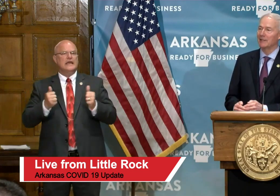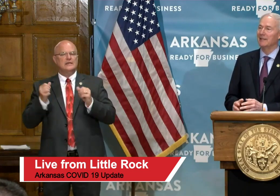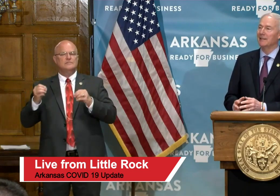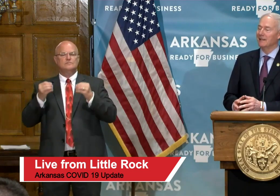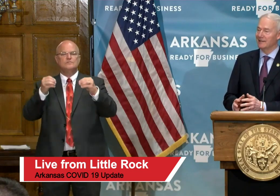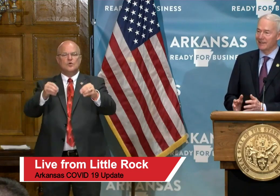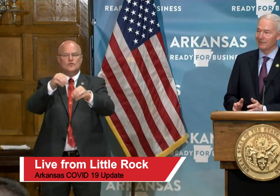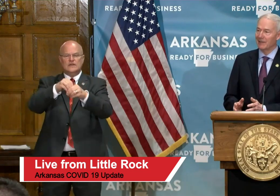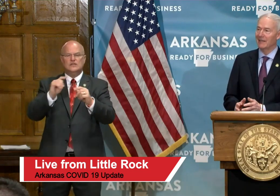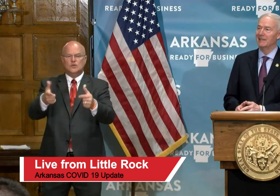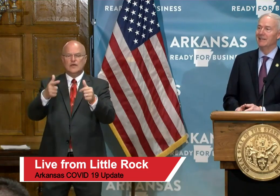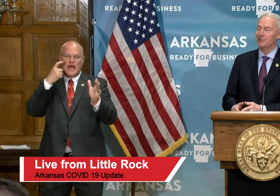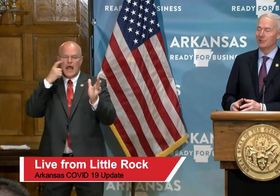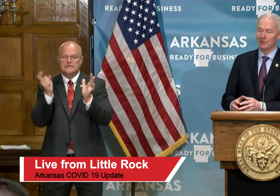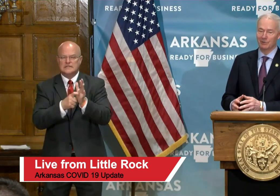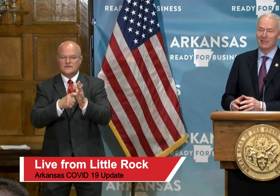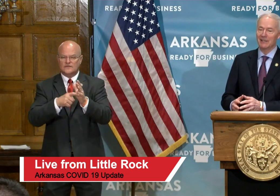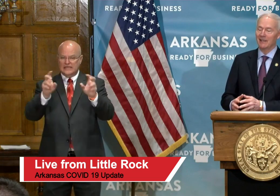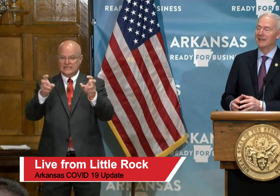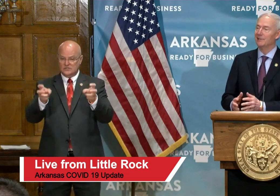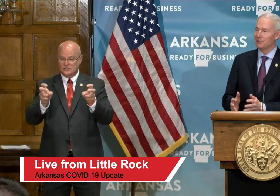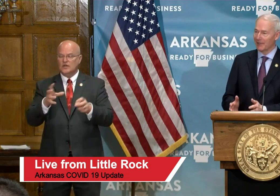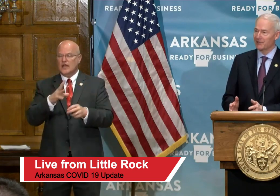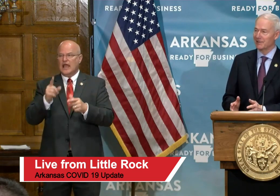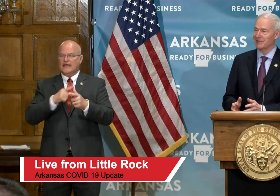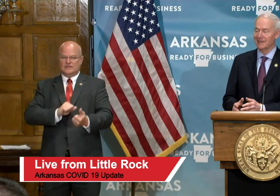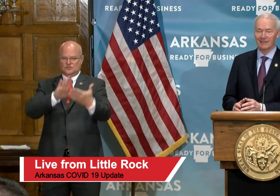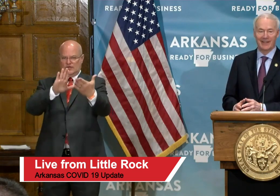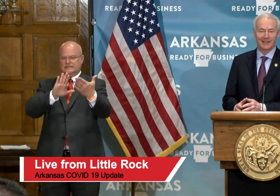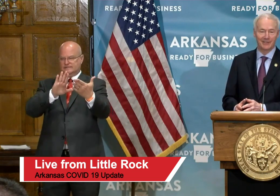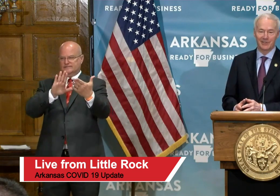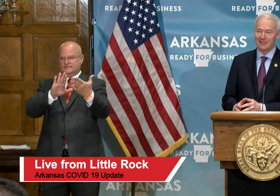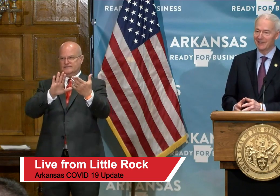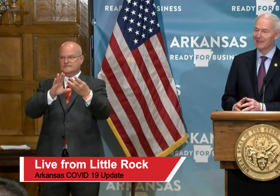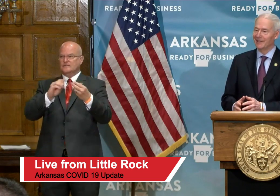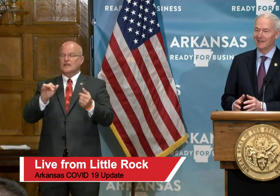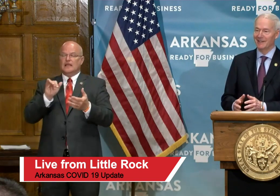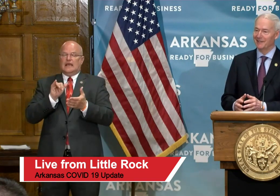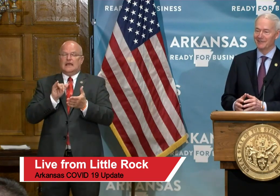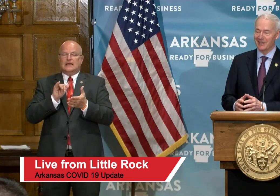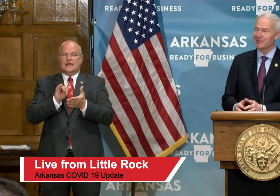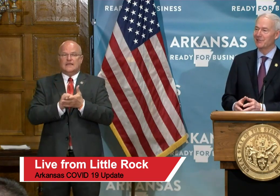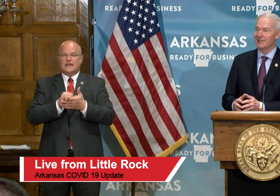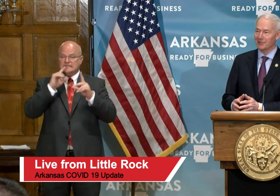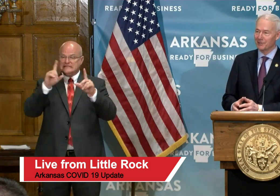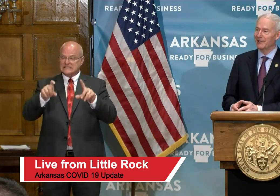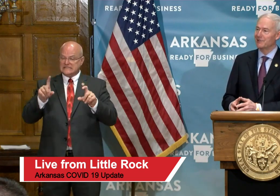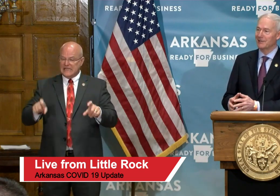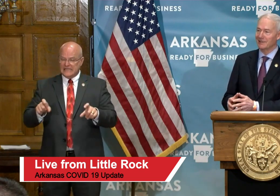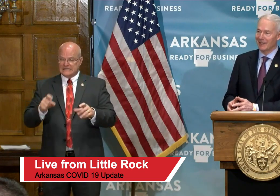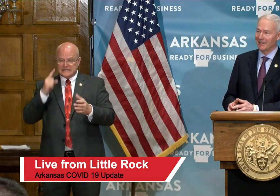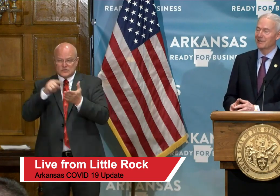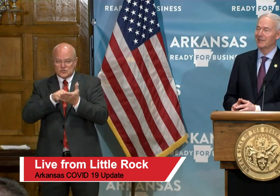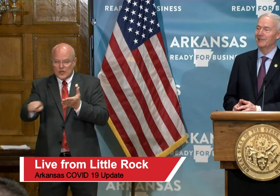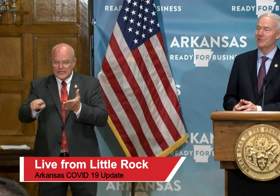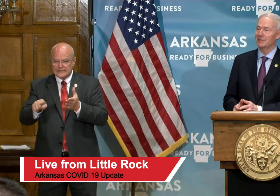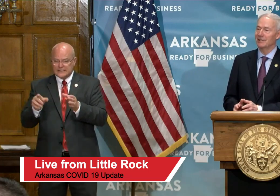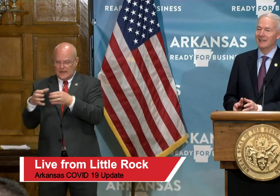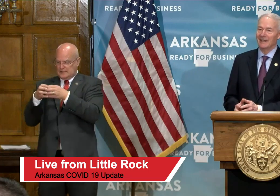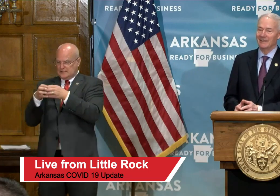there quickly, identify any issue, and address it. That is the testing, the tracing,